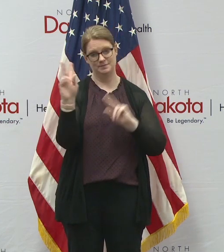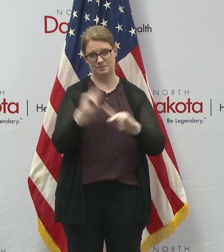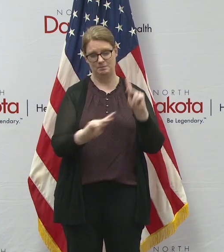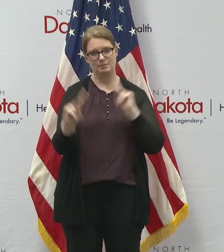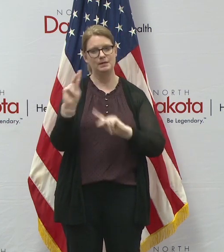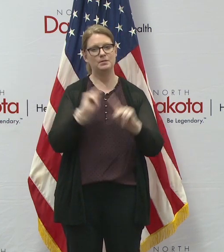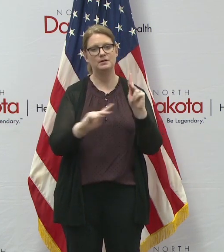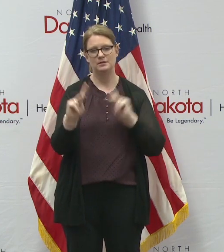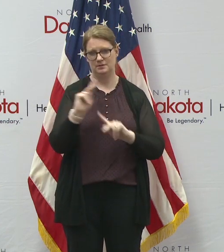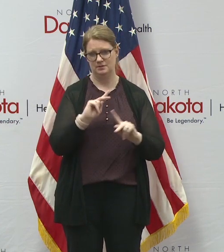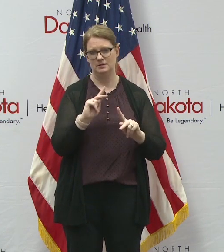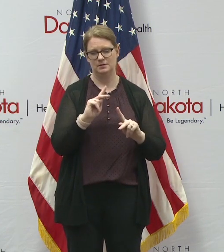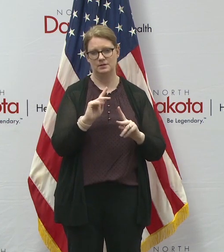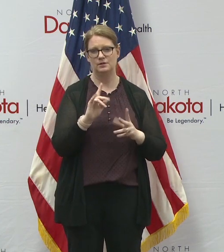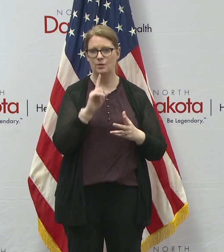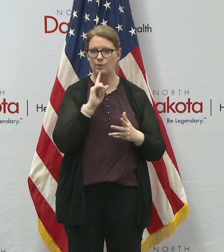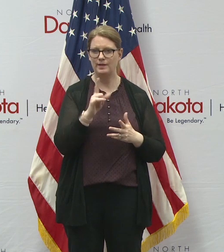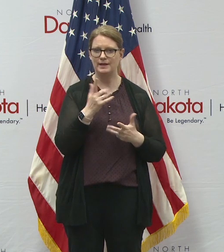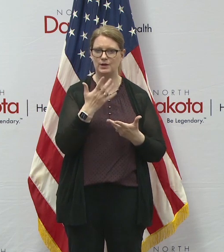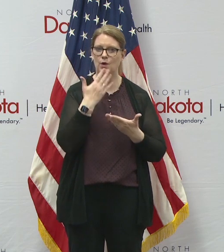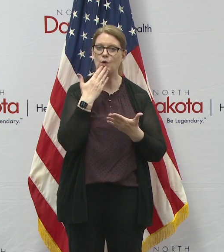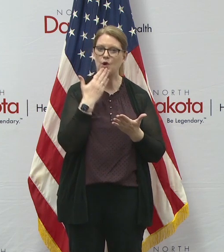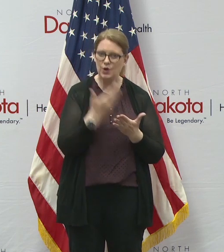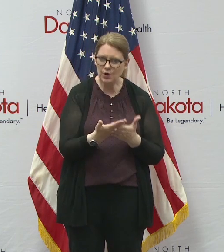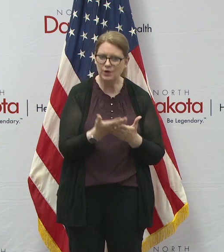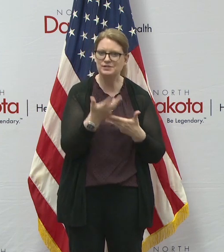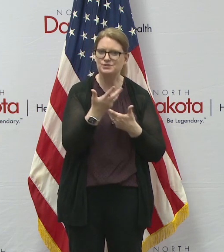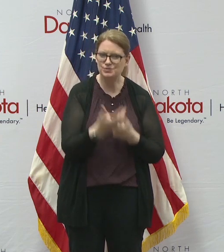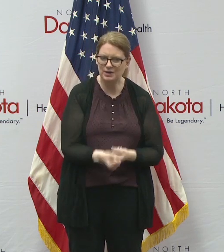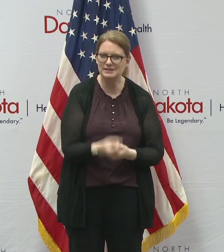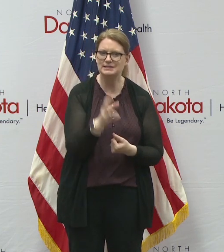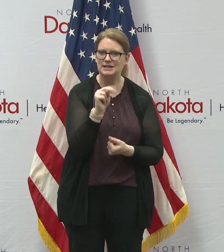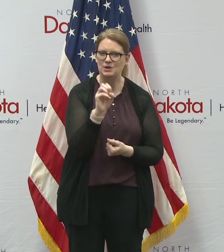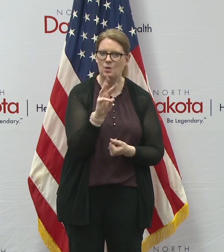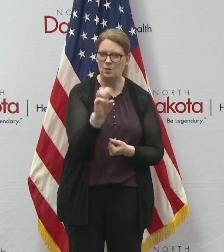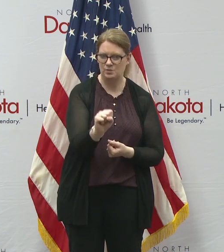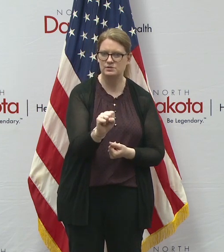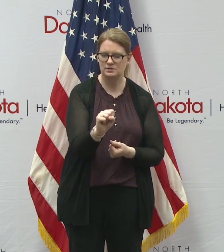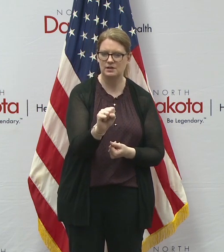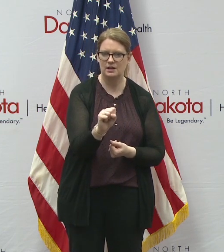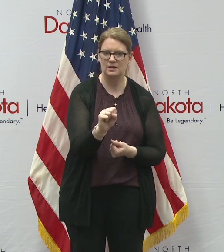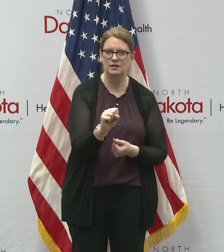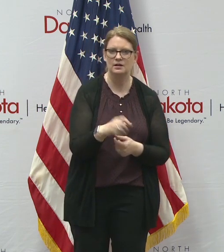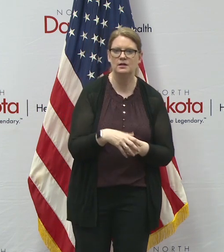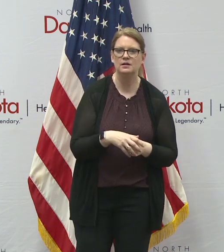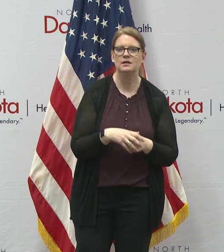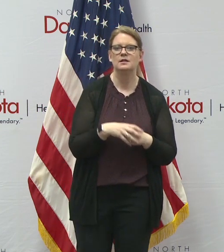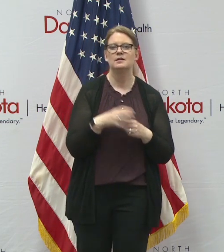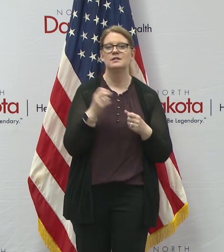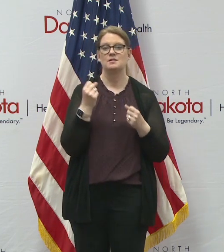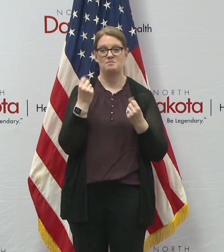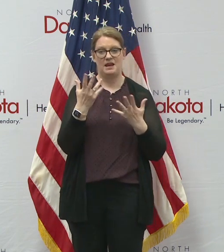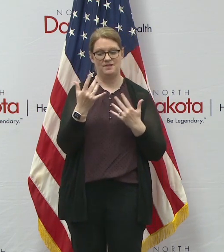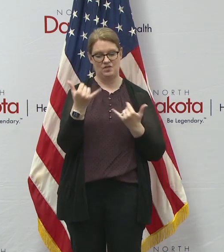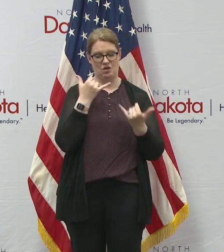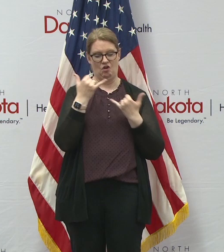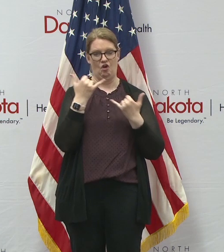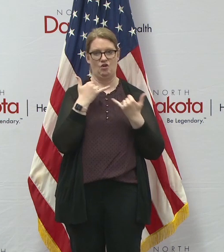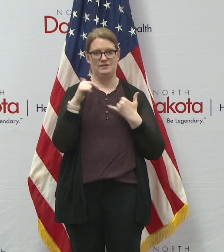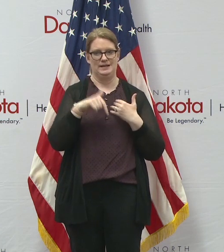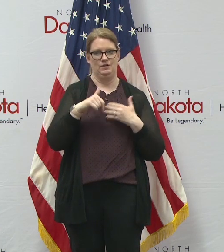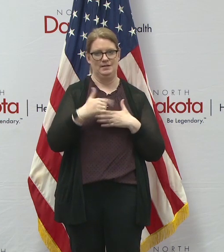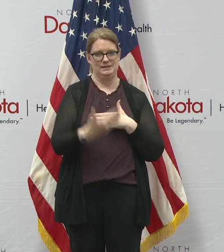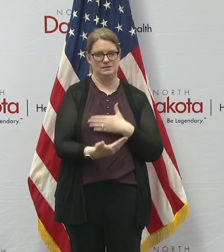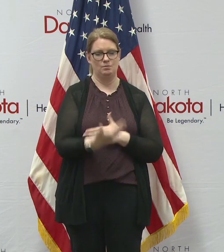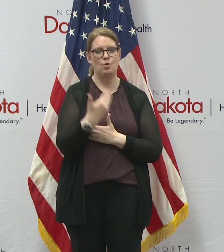got, trusted news source. There was based on the number of calls that we got this morning here in our office, there